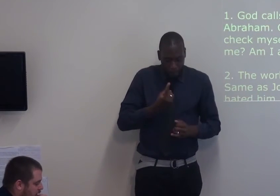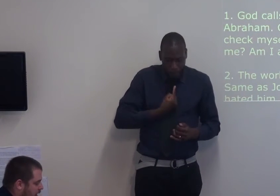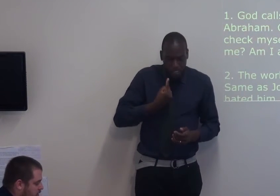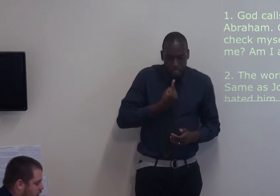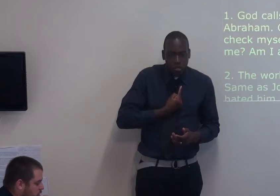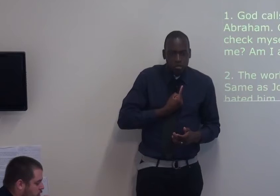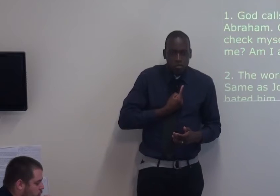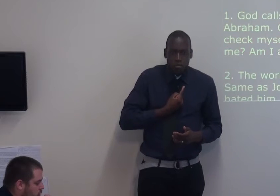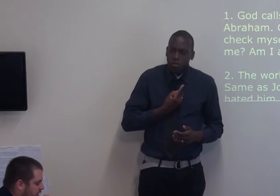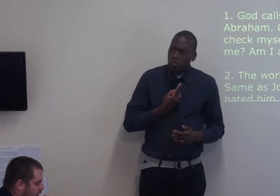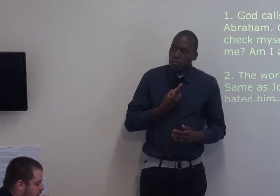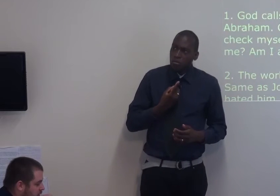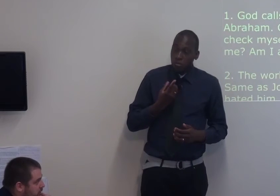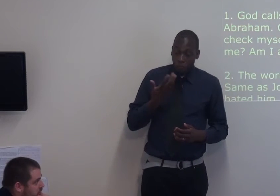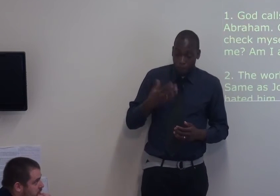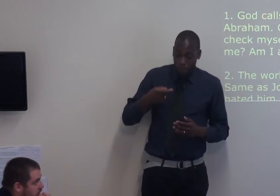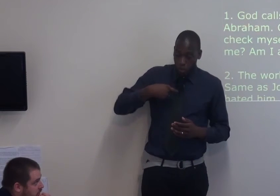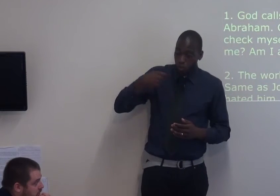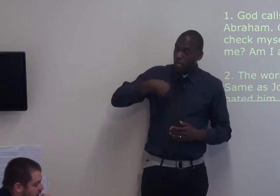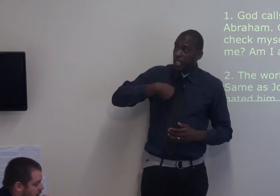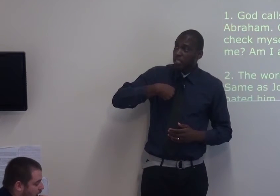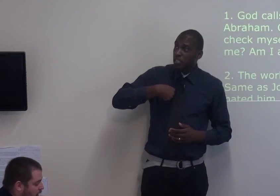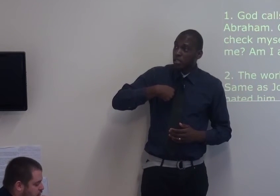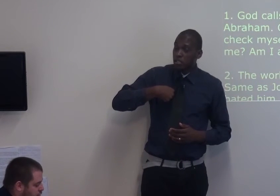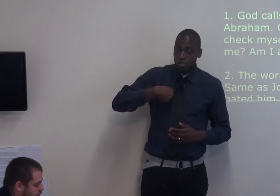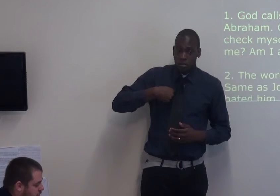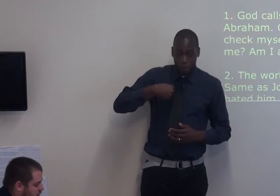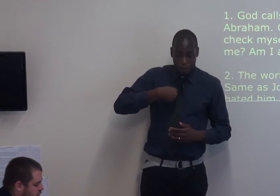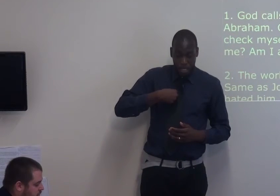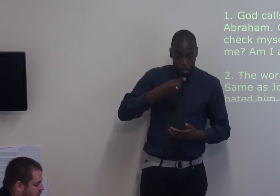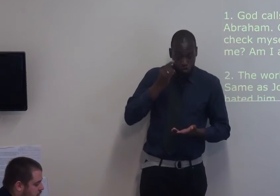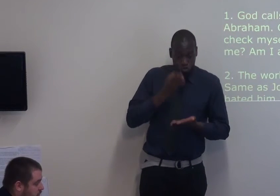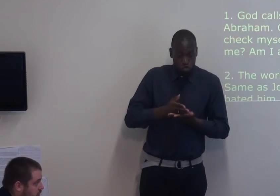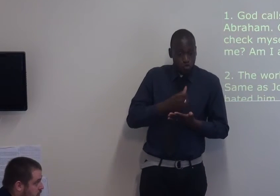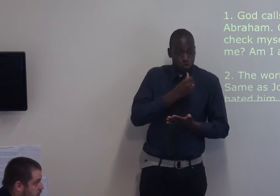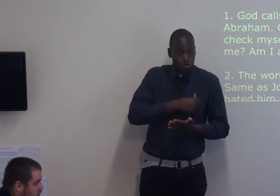Has God called me? Am I a true Christian?